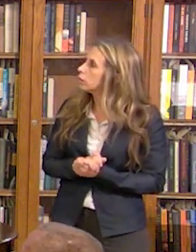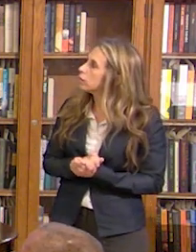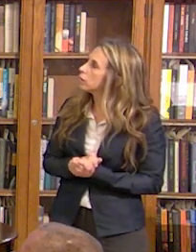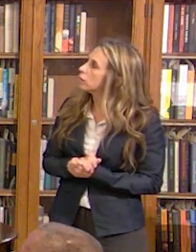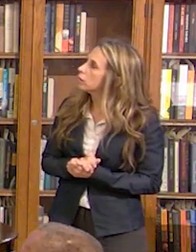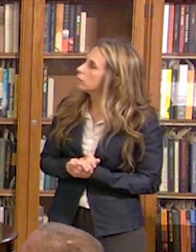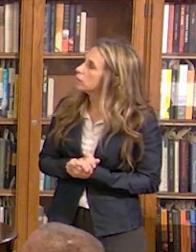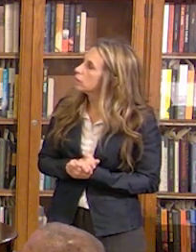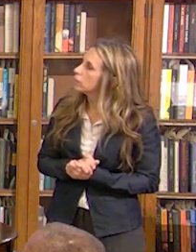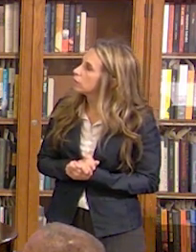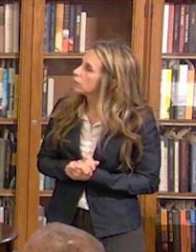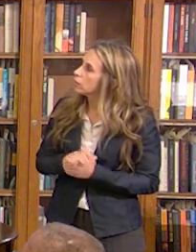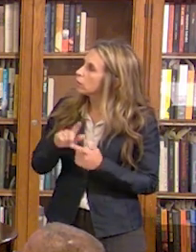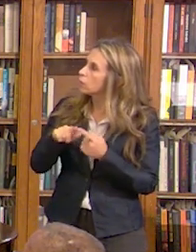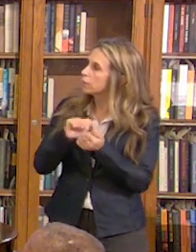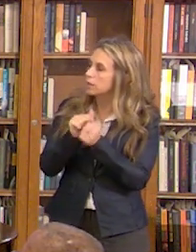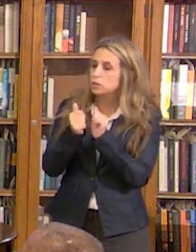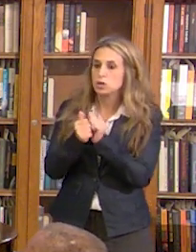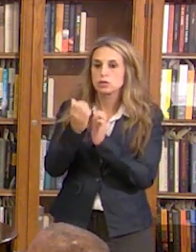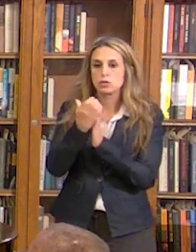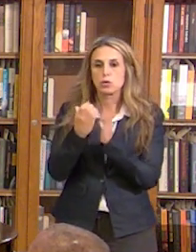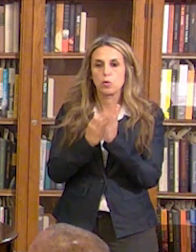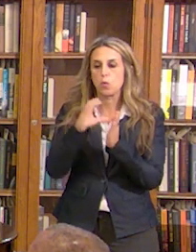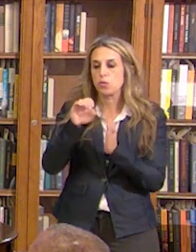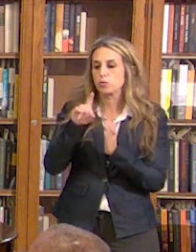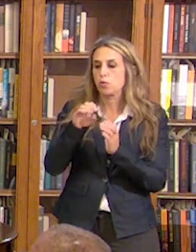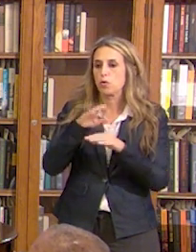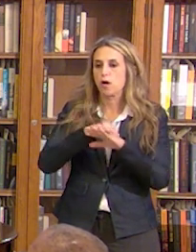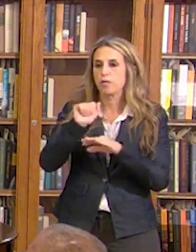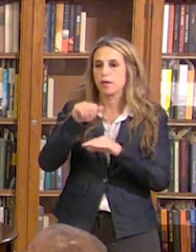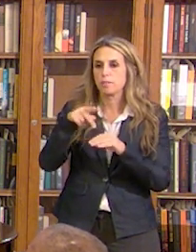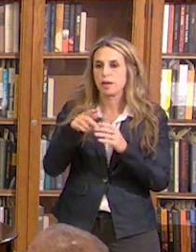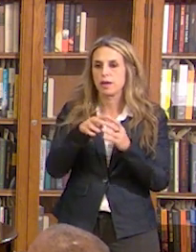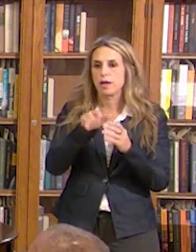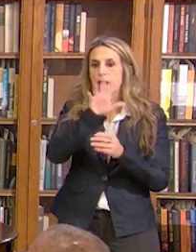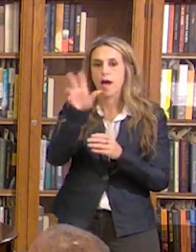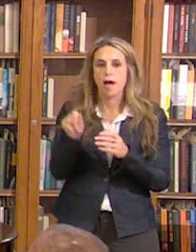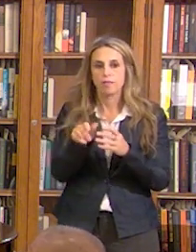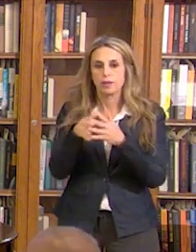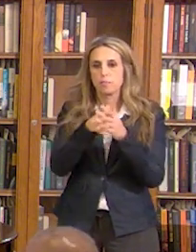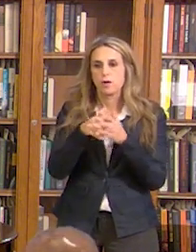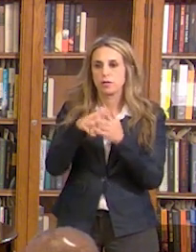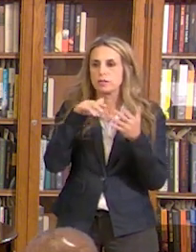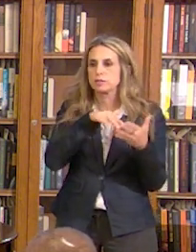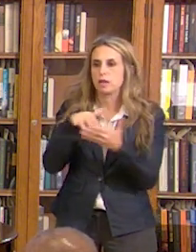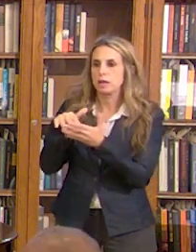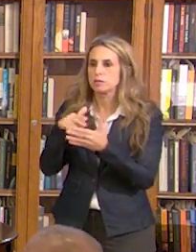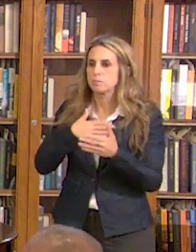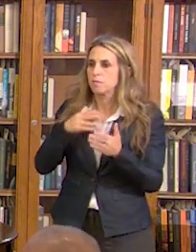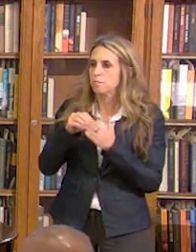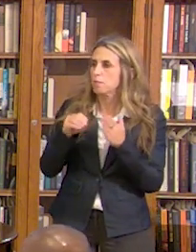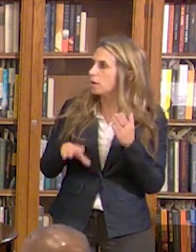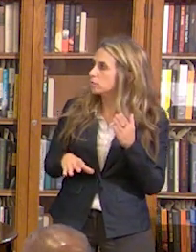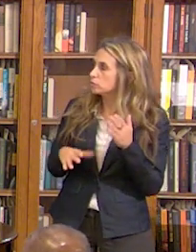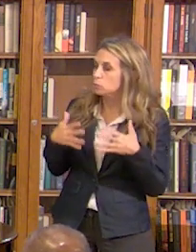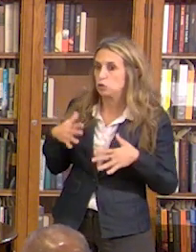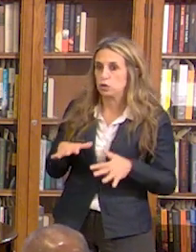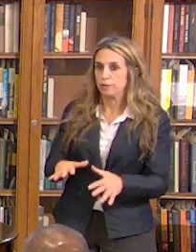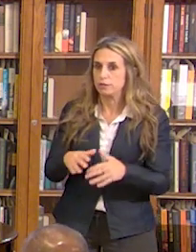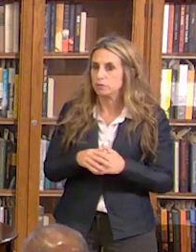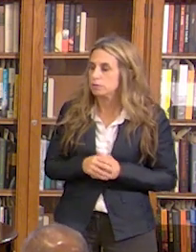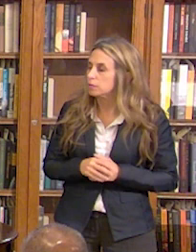huckleby changed the course codes on the AP African-American studies um my students were